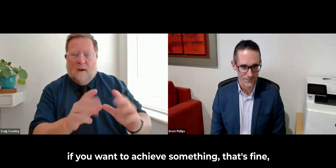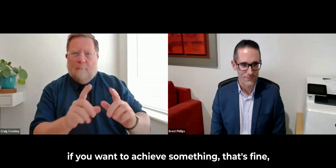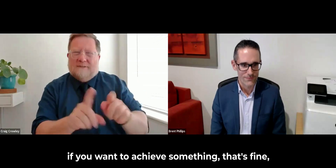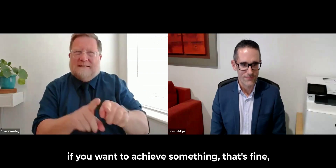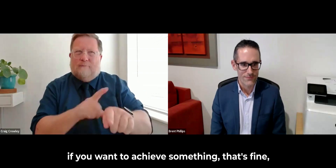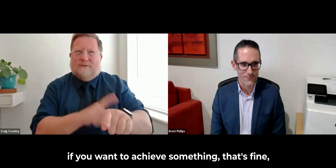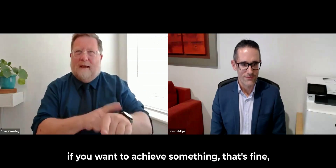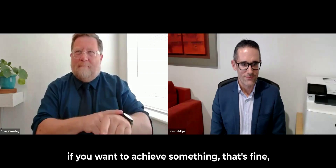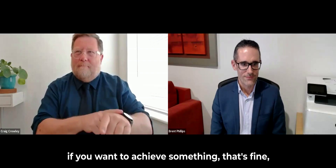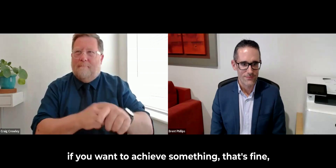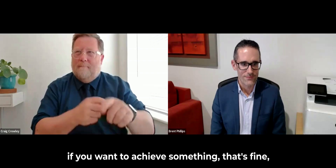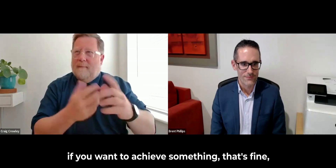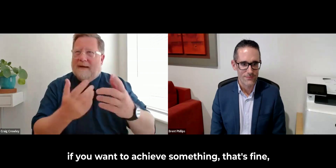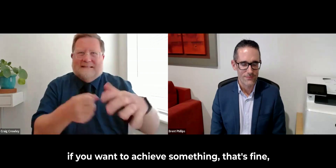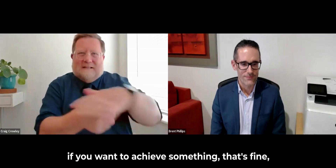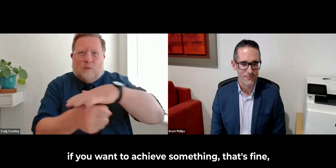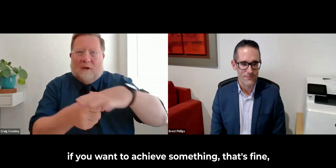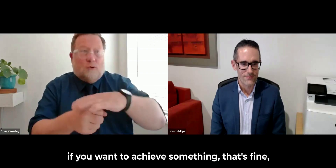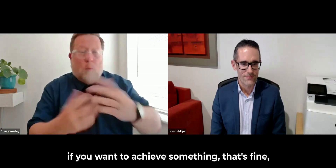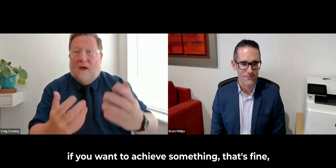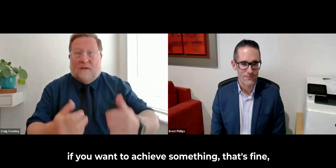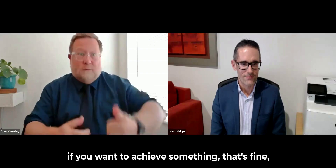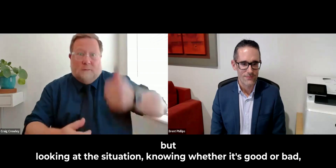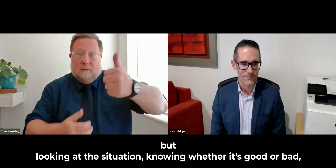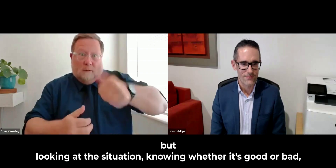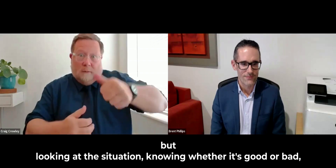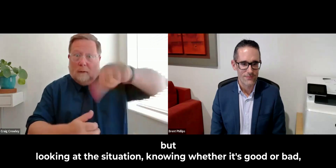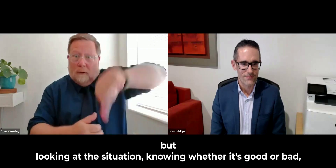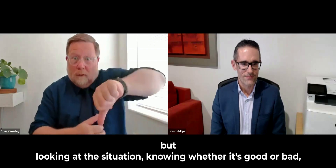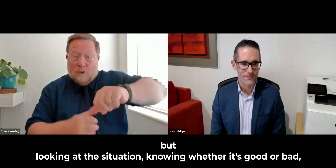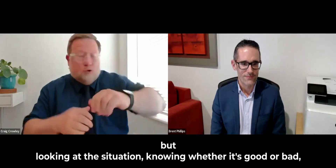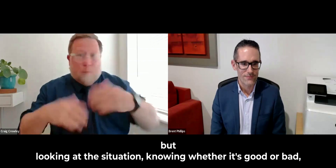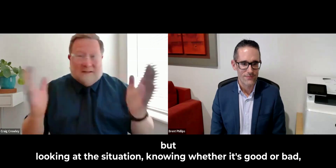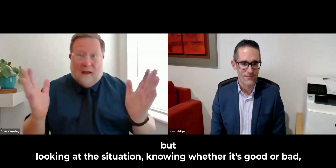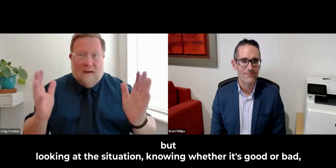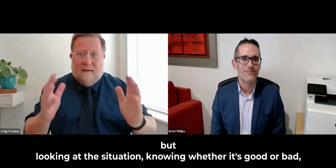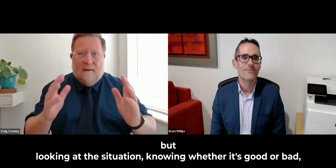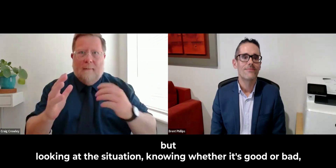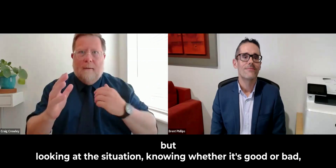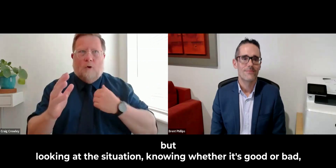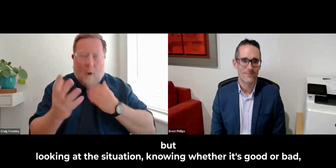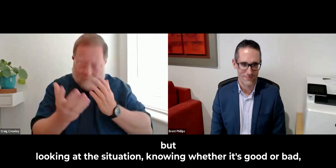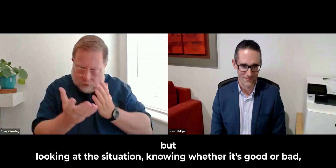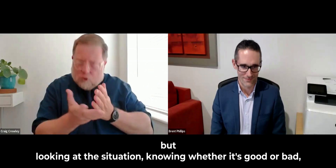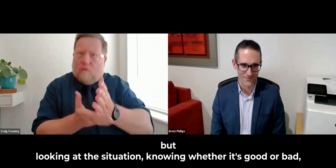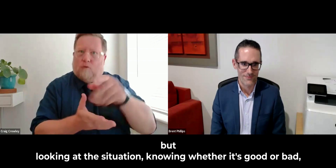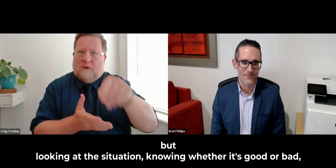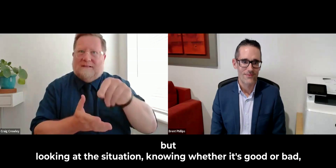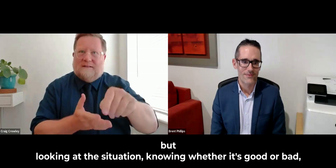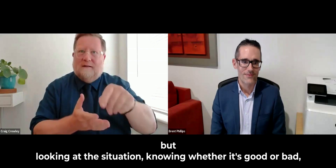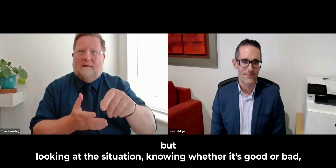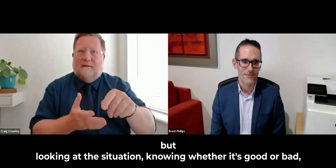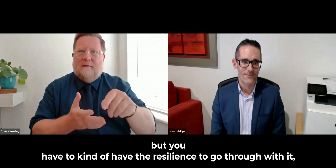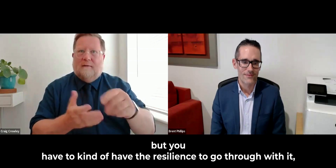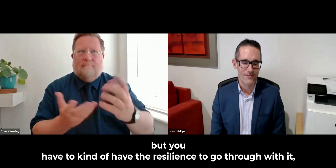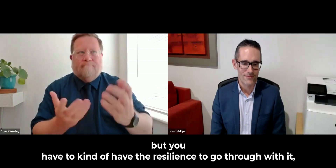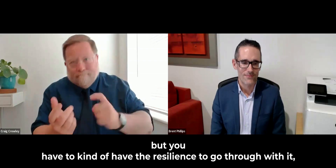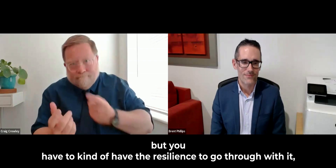if you want to achieve something, that's fine. But looking at the situation, knowing whether it's good or bad, but you